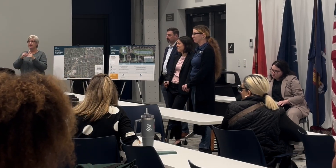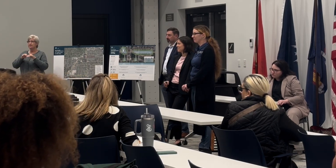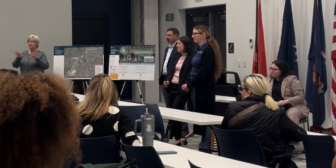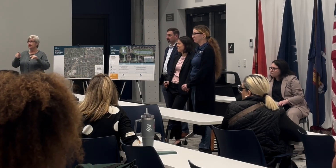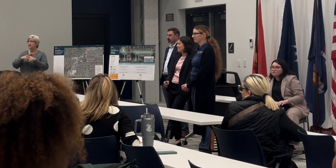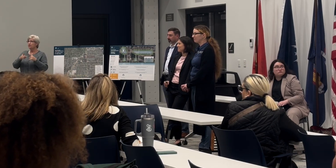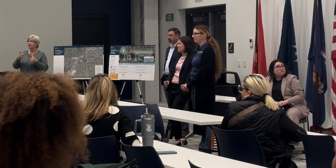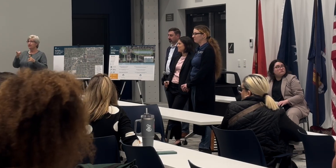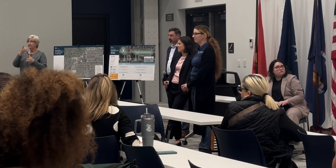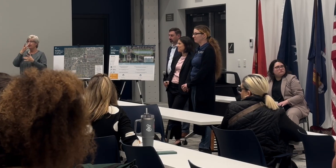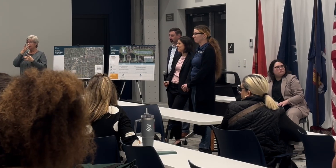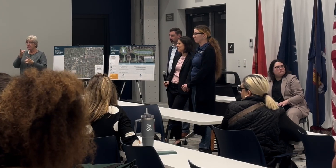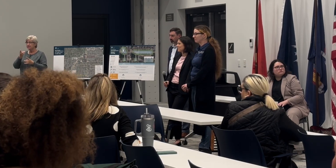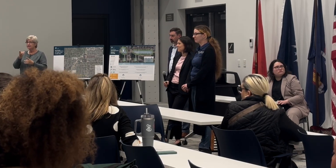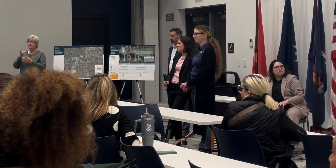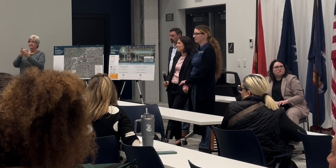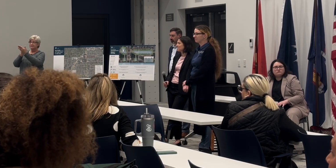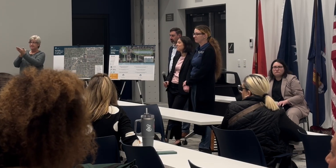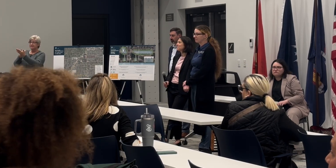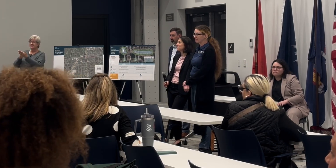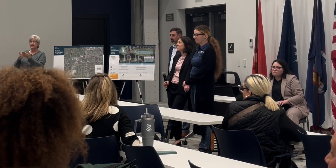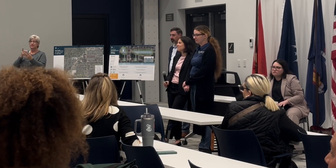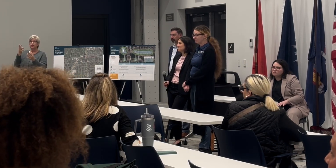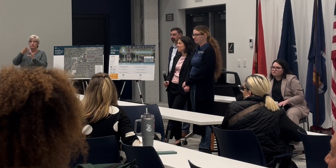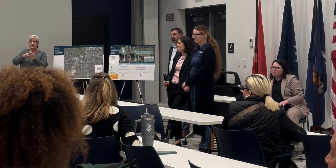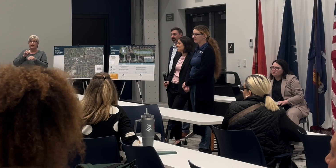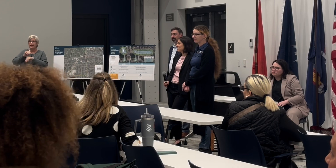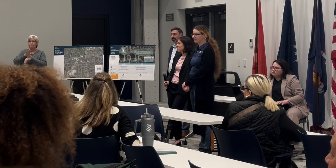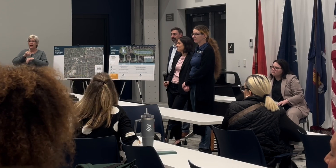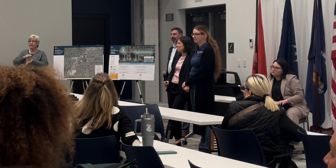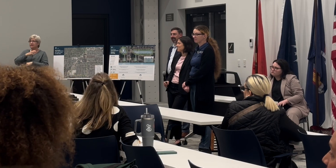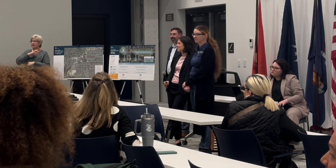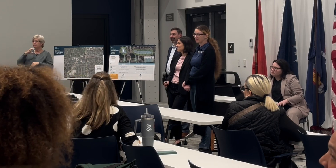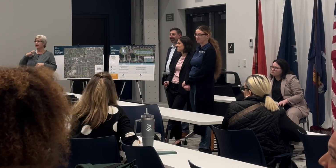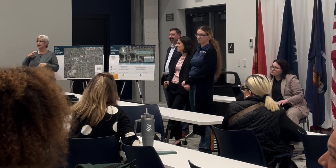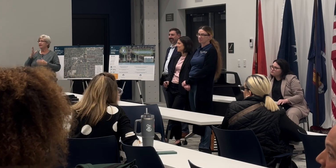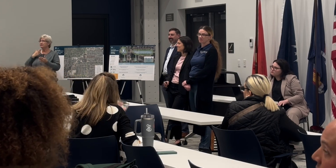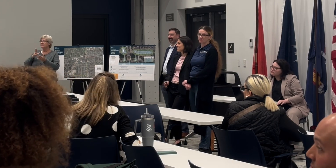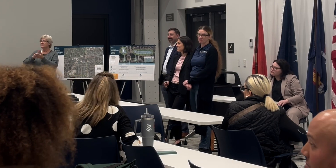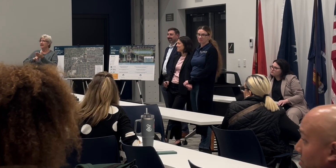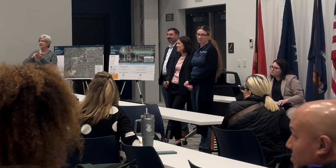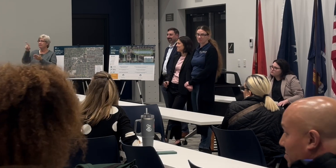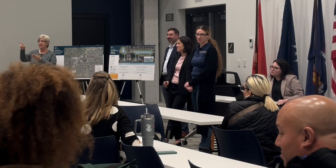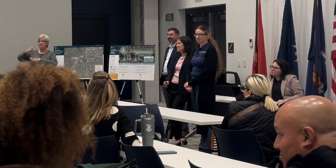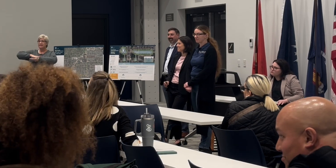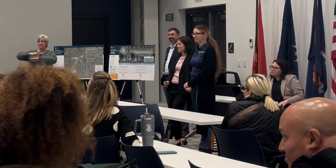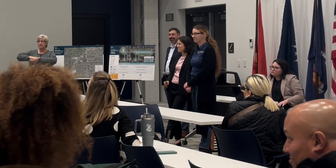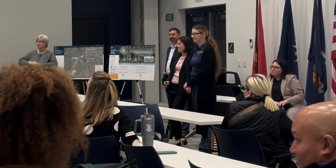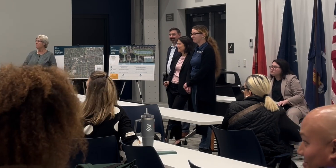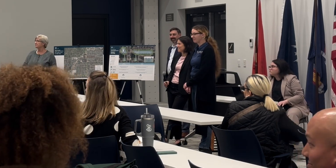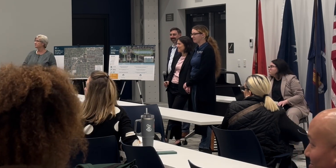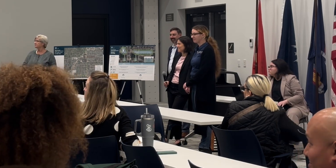it. So if you are interested in joining our advisory committee, please sign up at the back table.